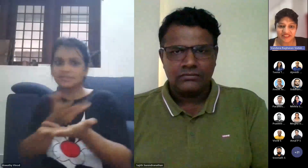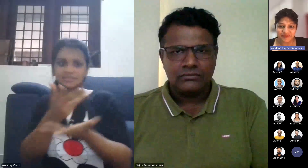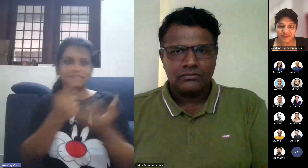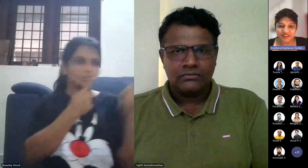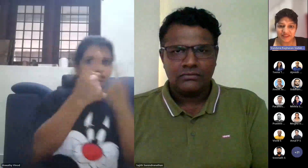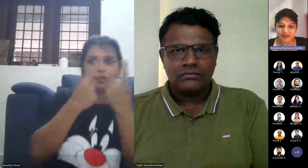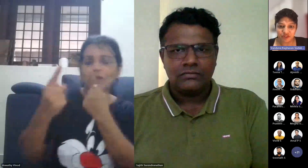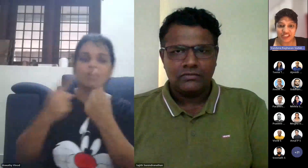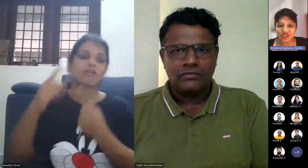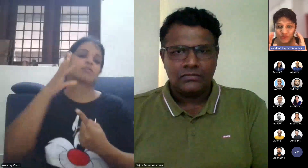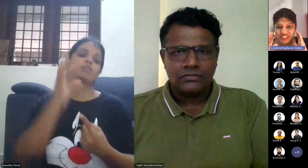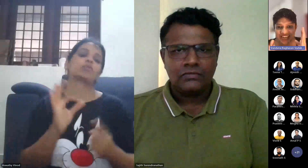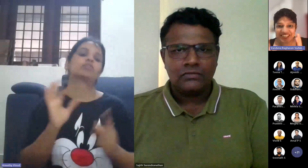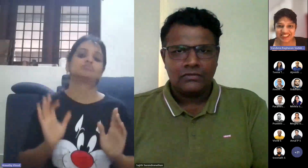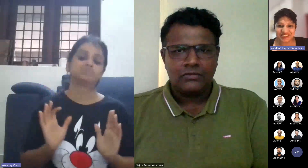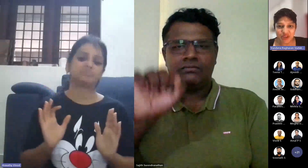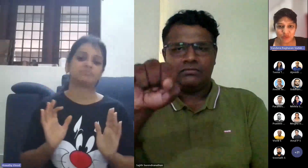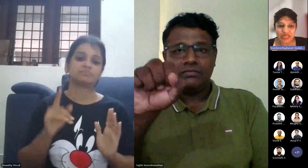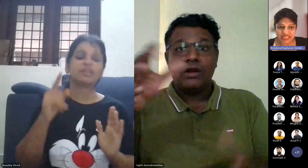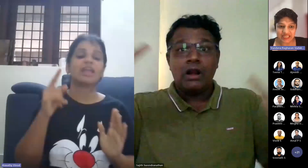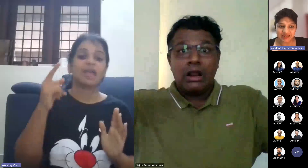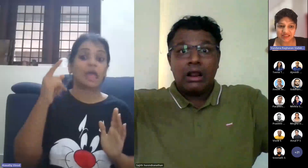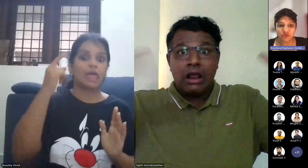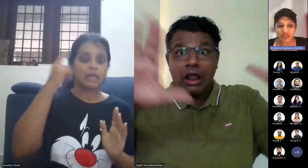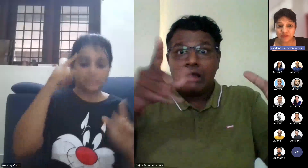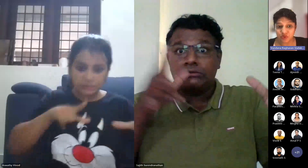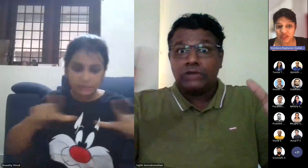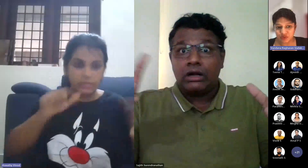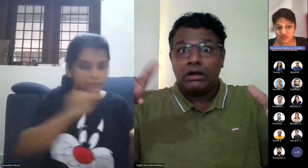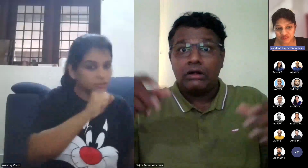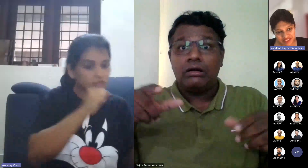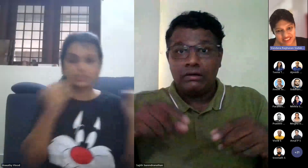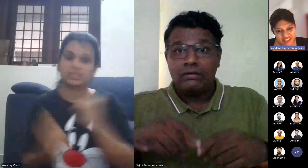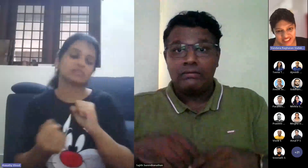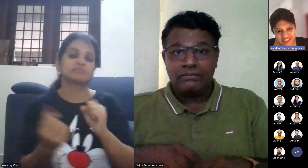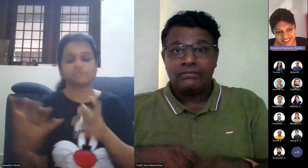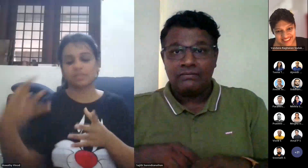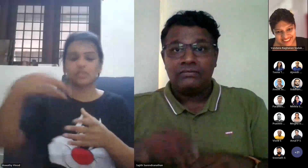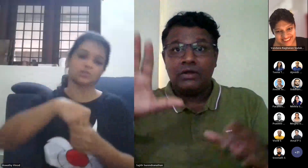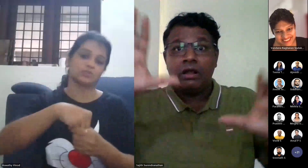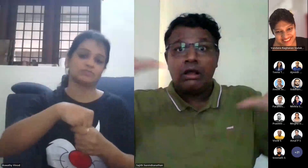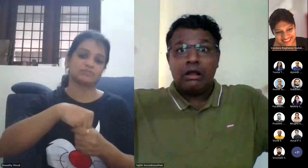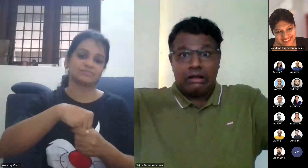important for us to change the way we design to make it more inclusive. Yeah, Sajith.